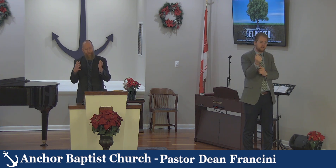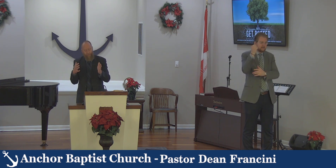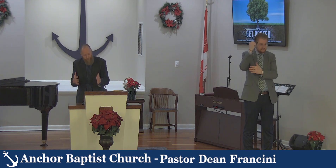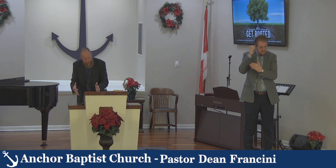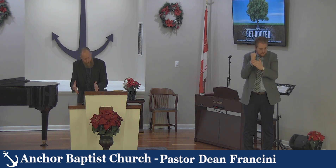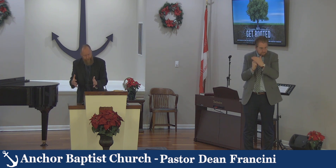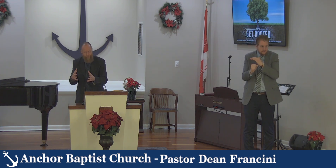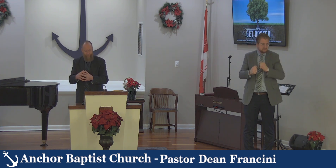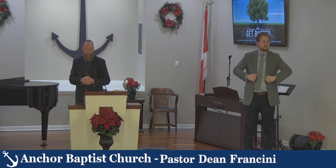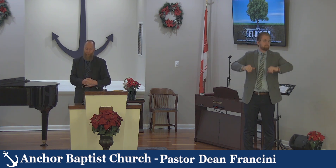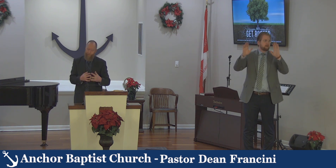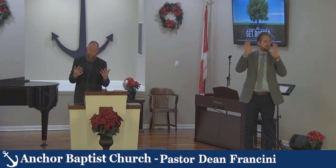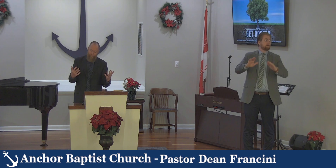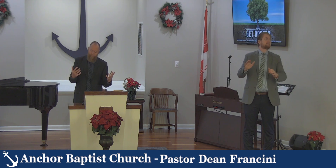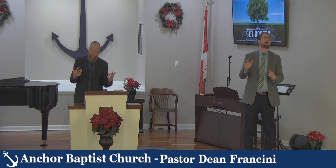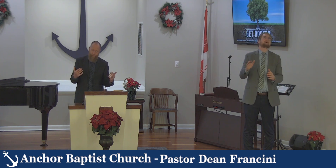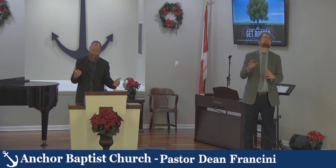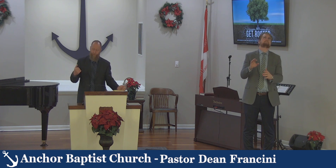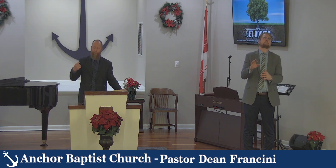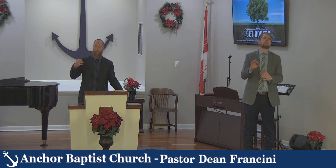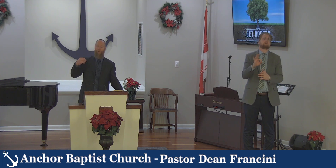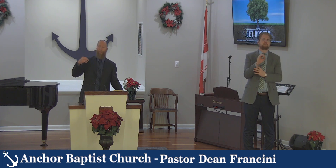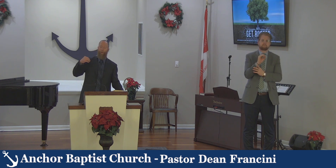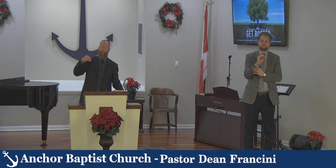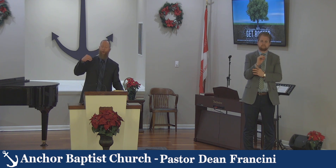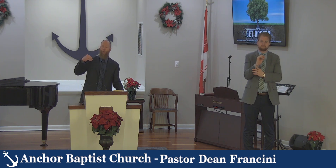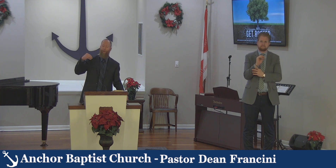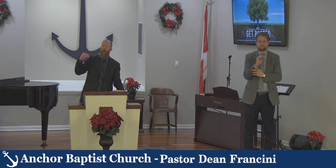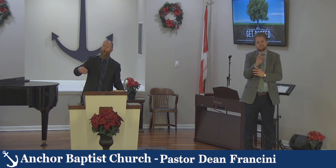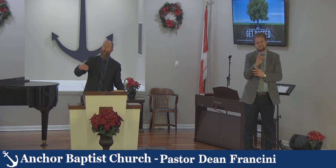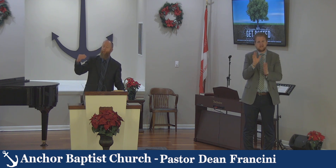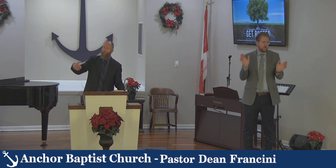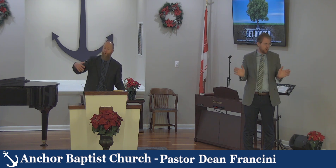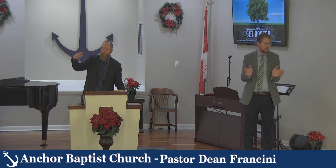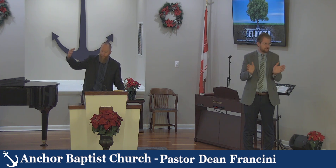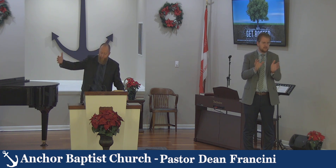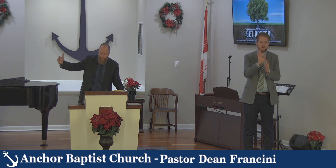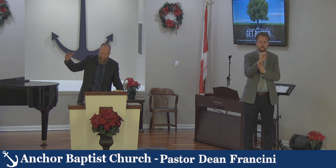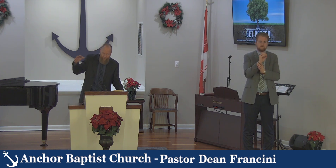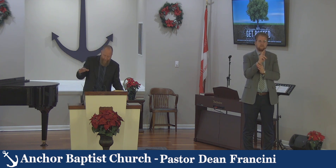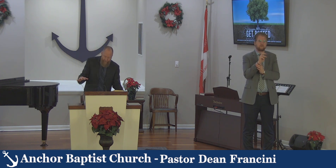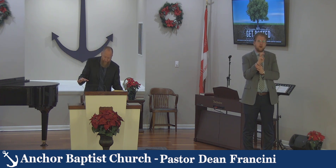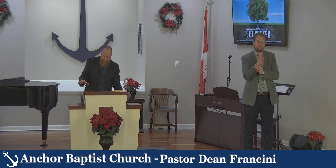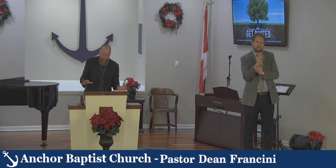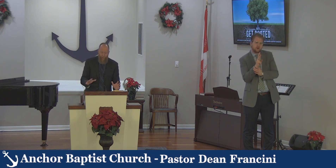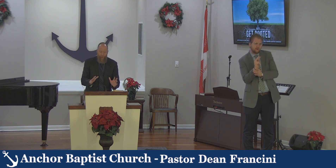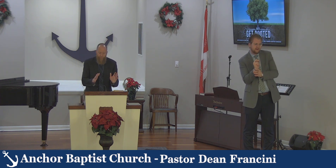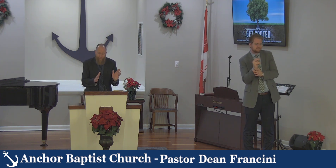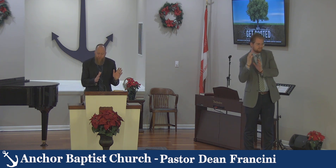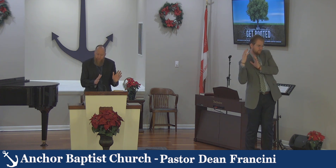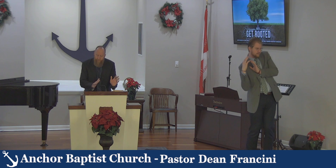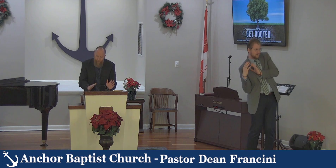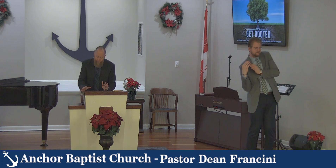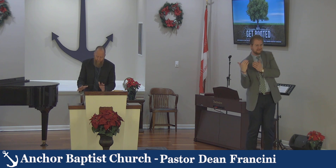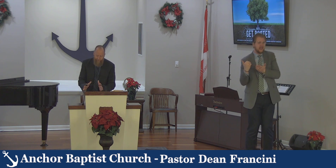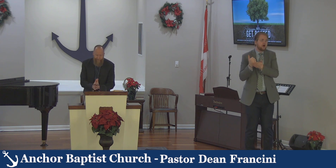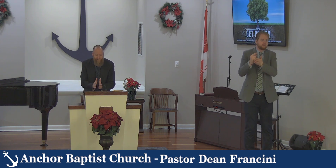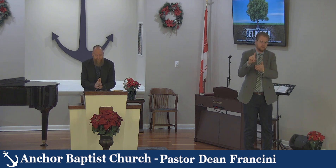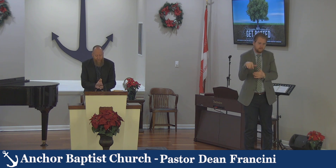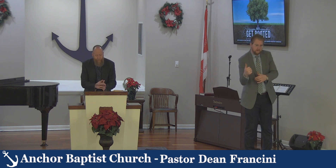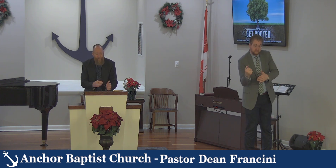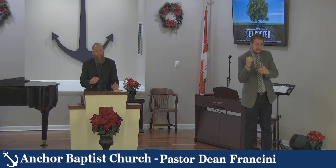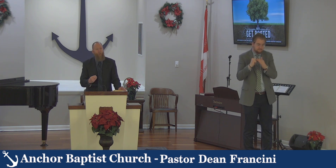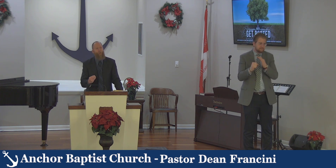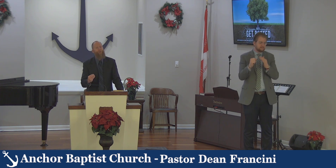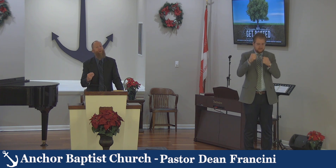forbearing, assisting, or as the Word of God says, in honor, preferring another above myself. You be submitted to one another. Can I